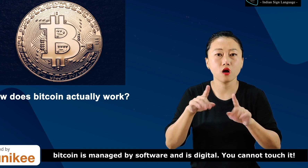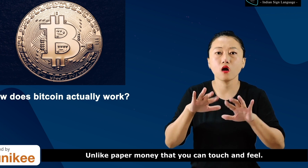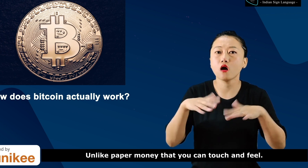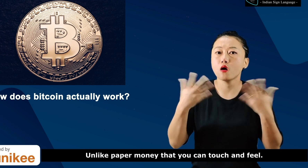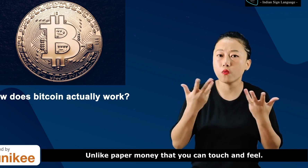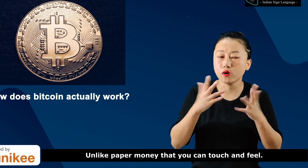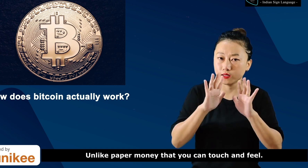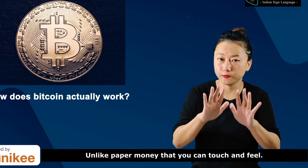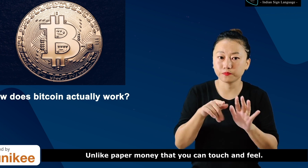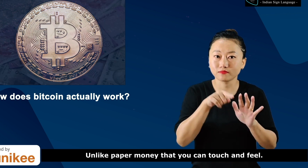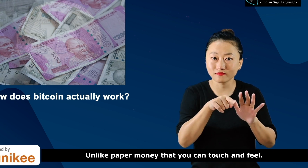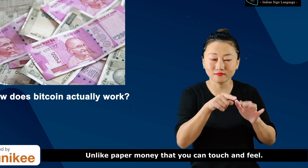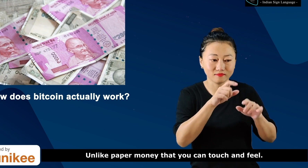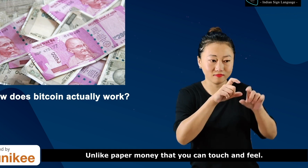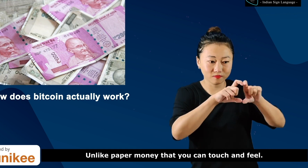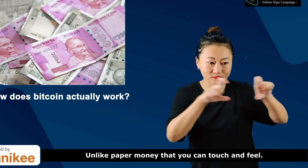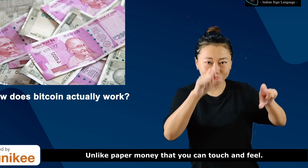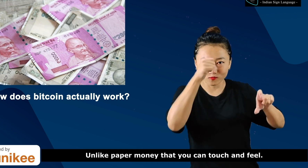Unlike paper money that you can touch and feel